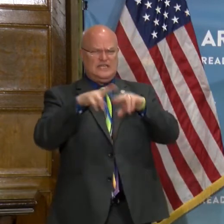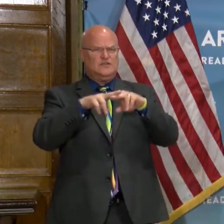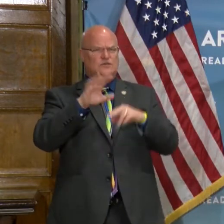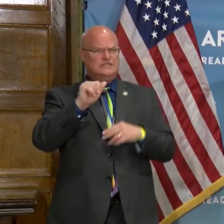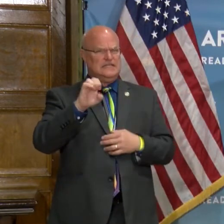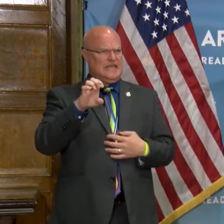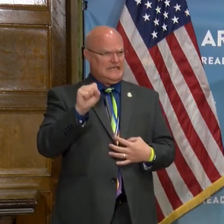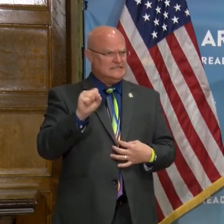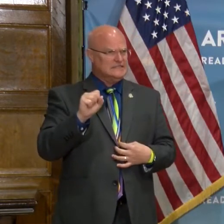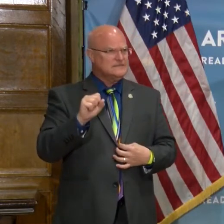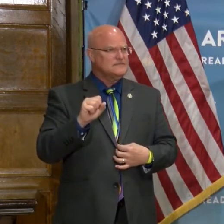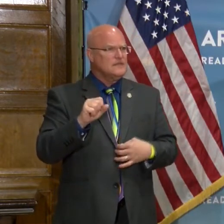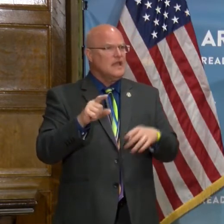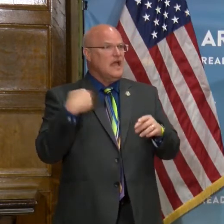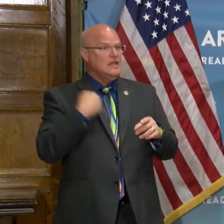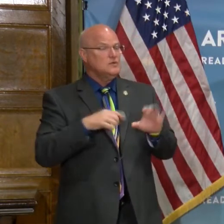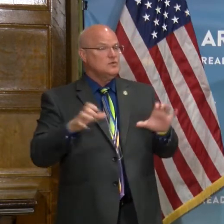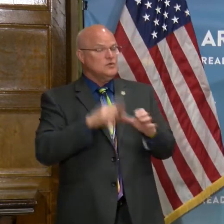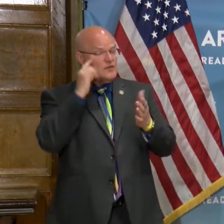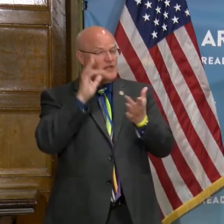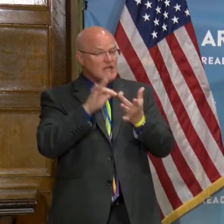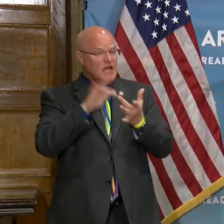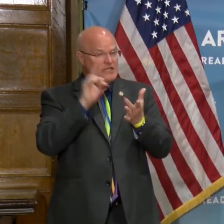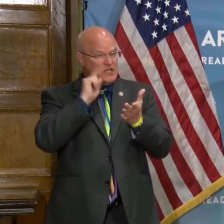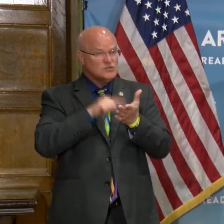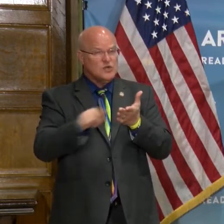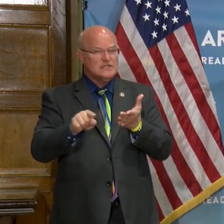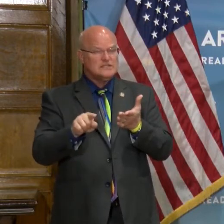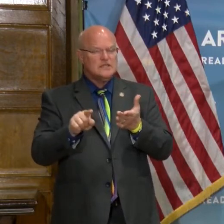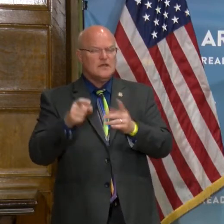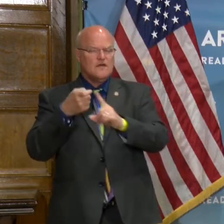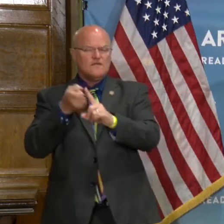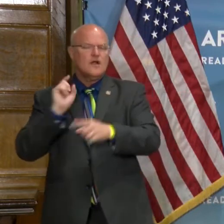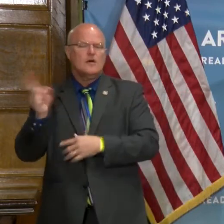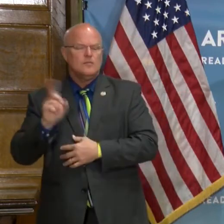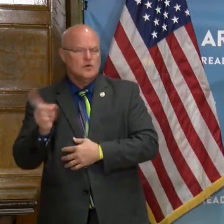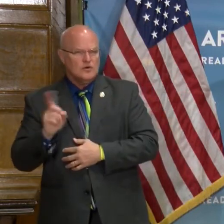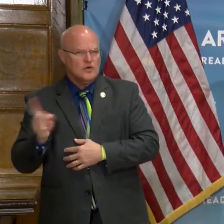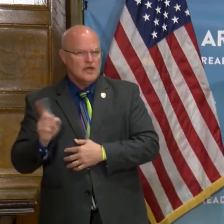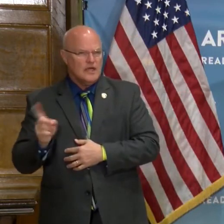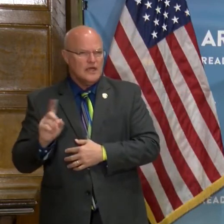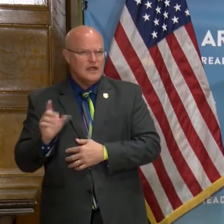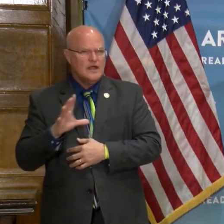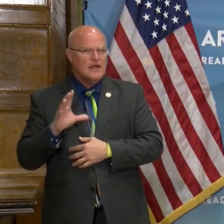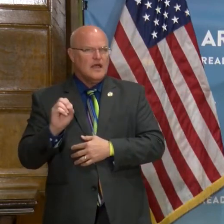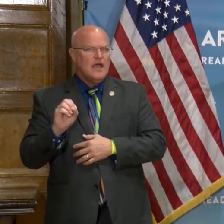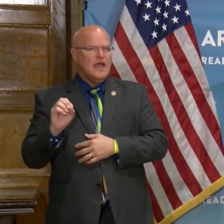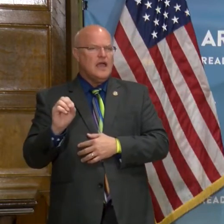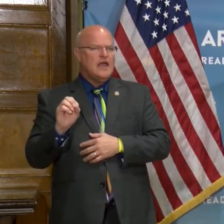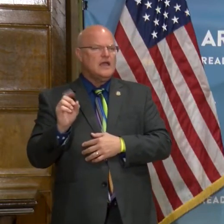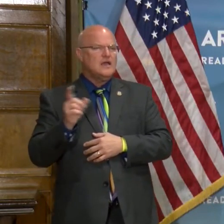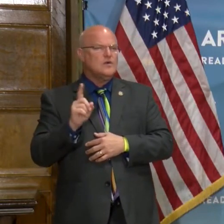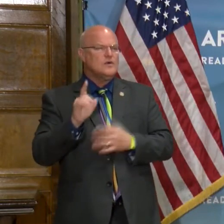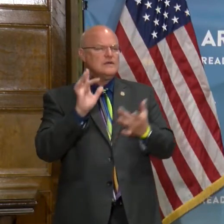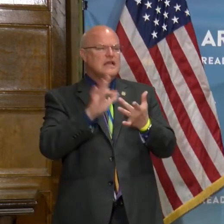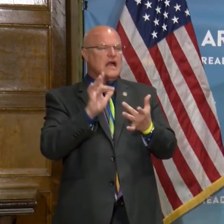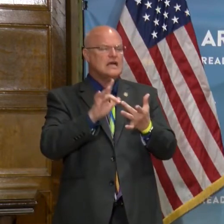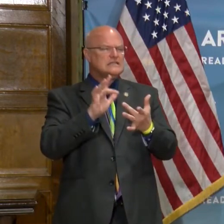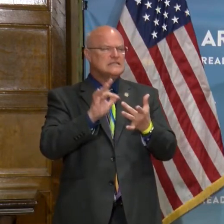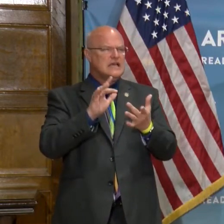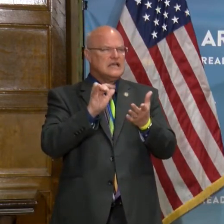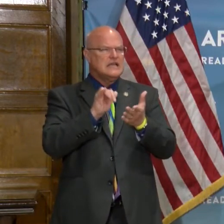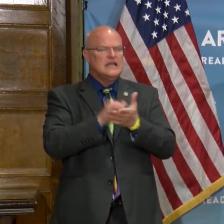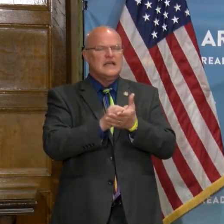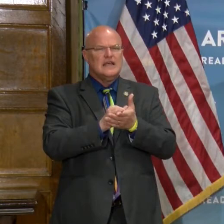in cases. As we do the contact tracing, where do they come from? Where have we contacted